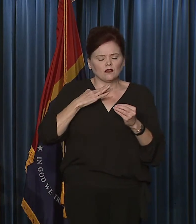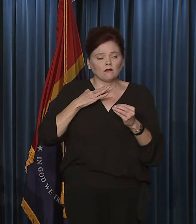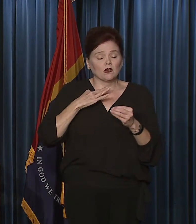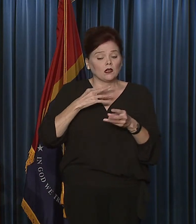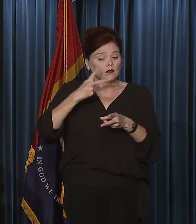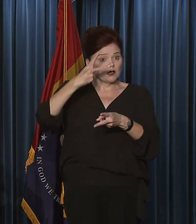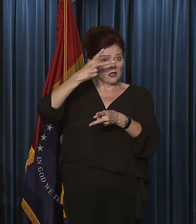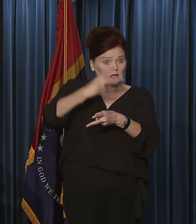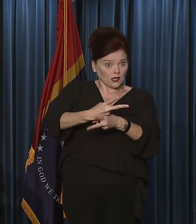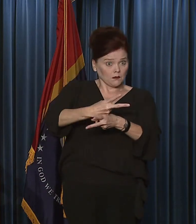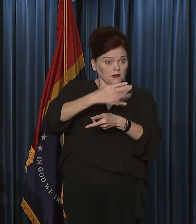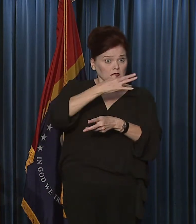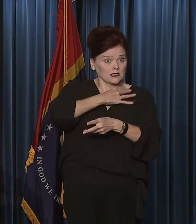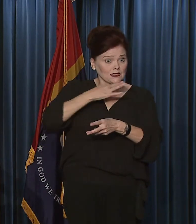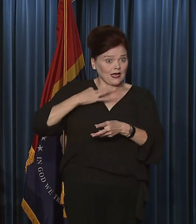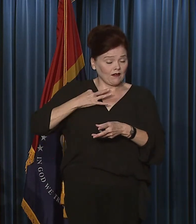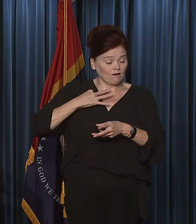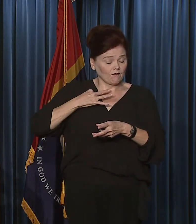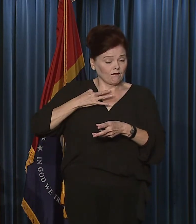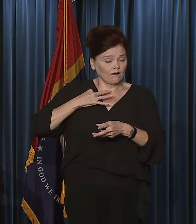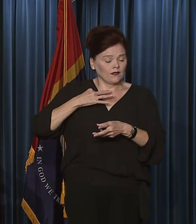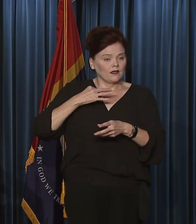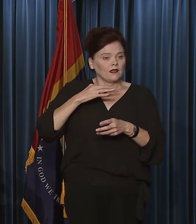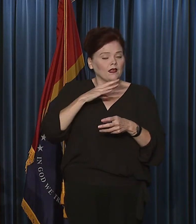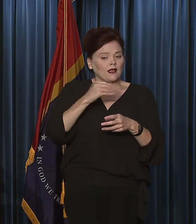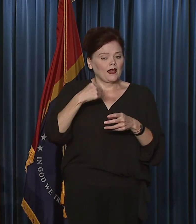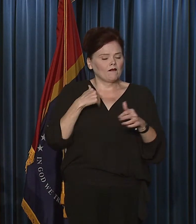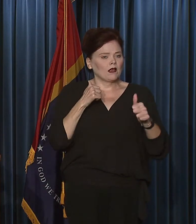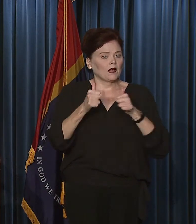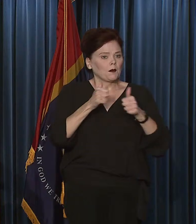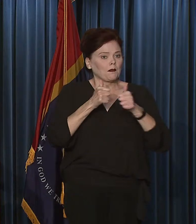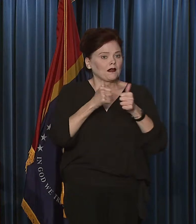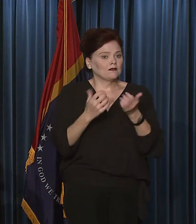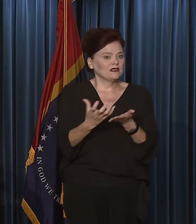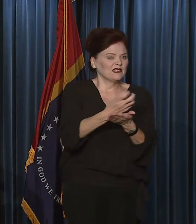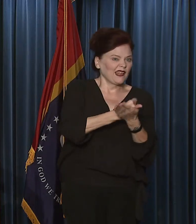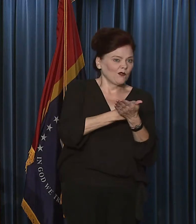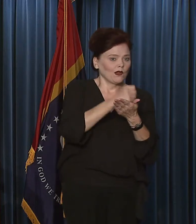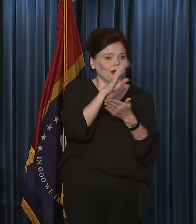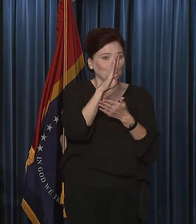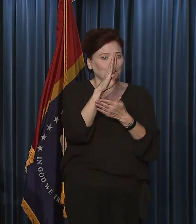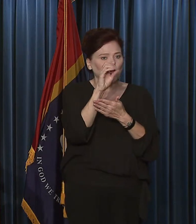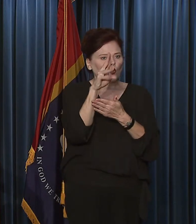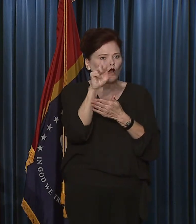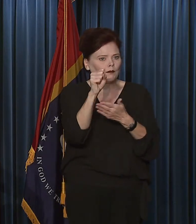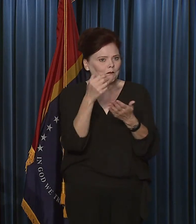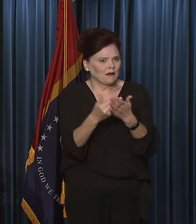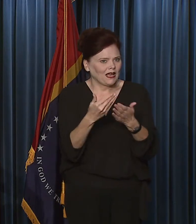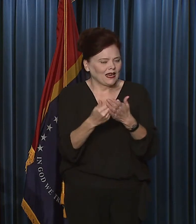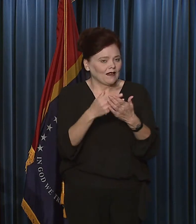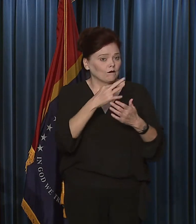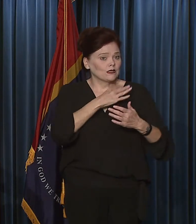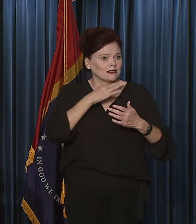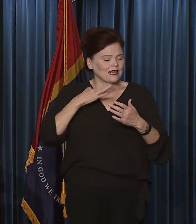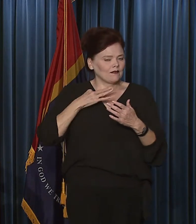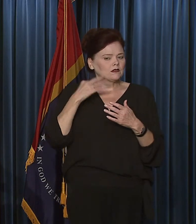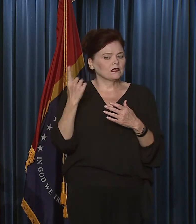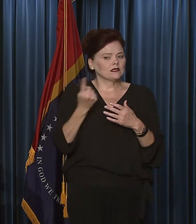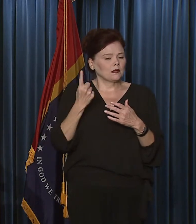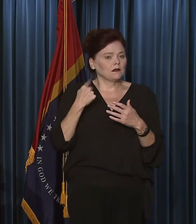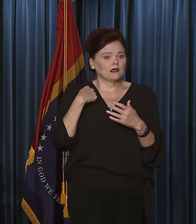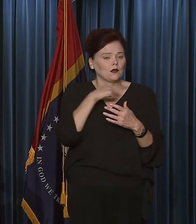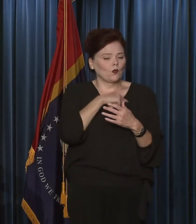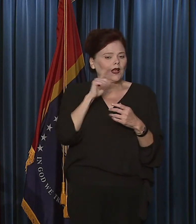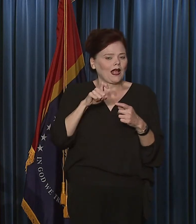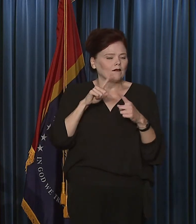retaining staff, and having competitive salaries and bonuses for staff is something that we're just going to have